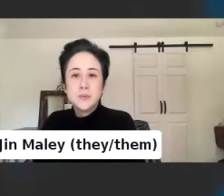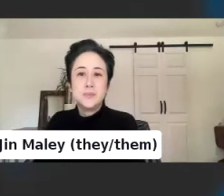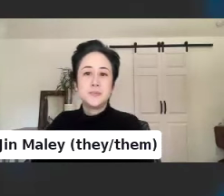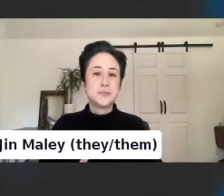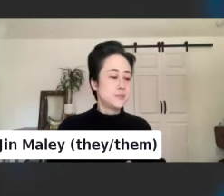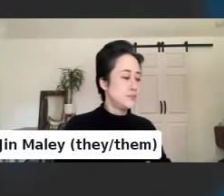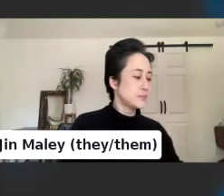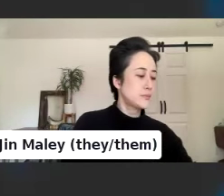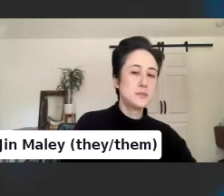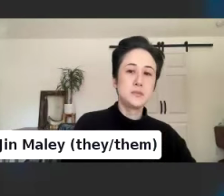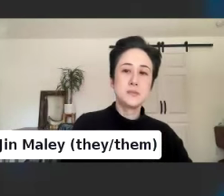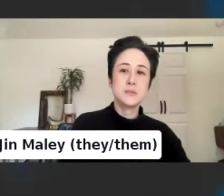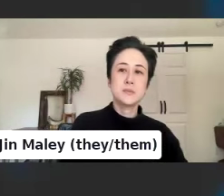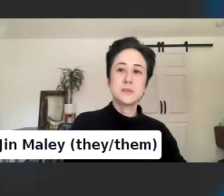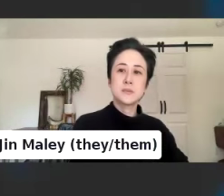shuffle.